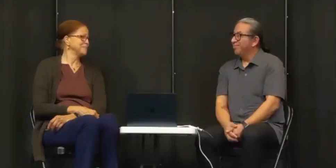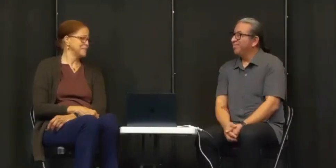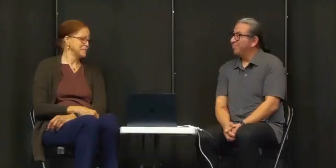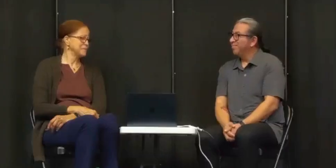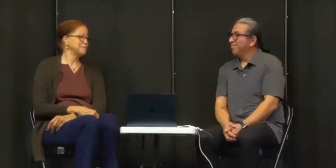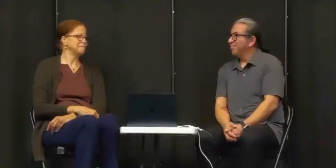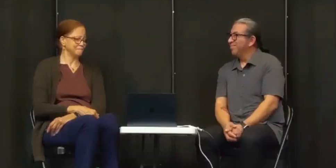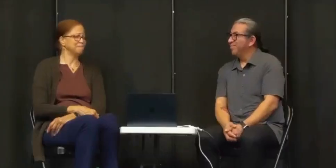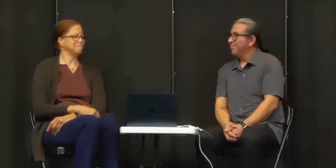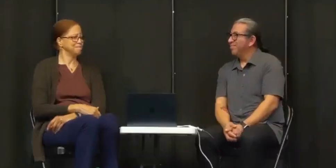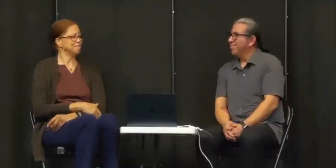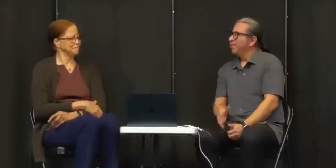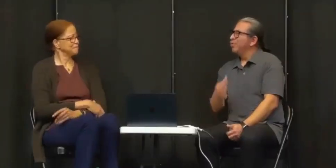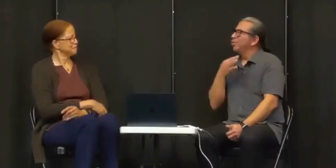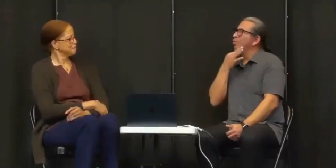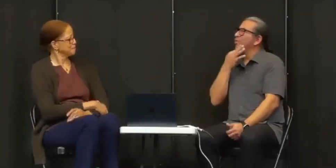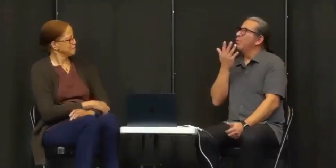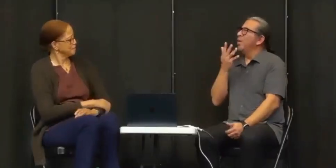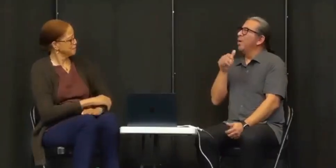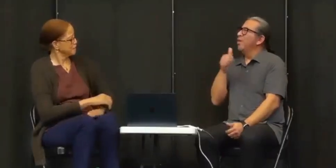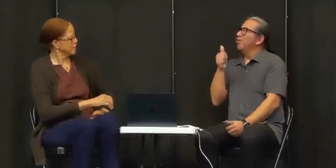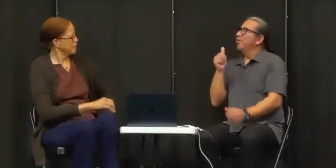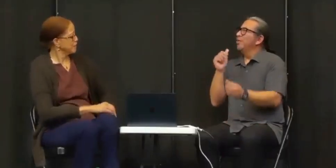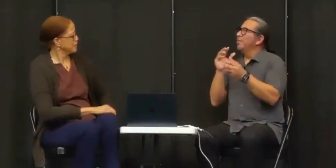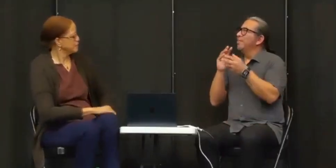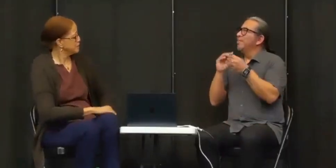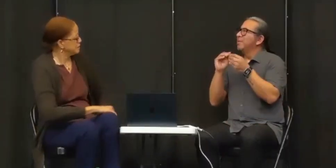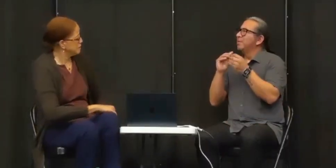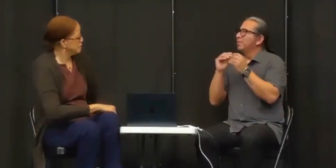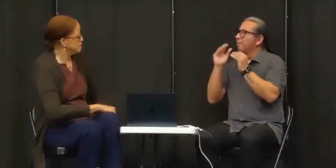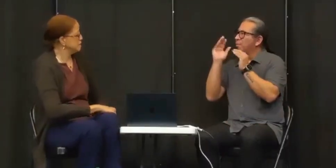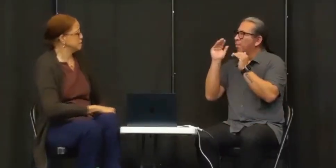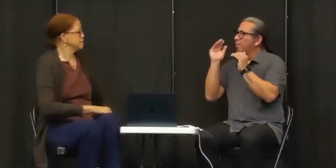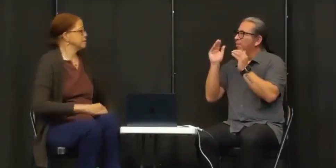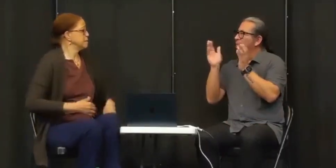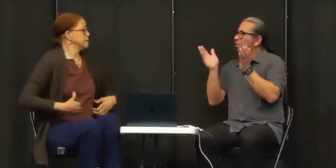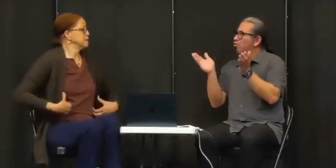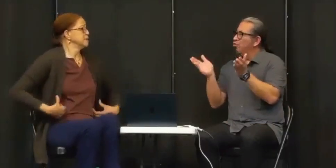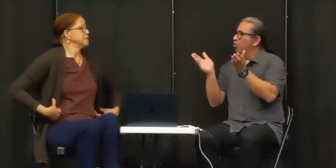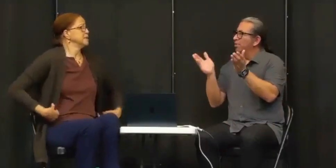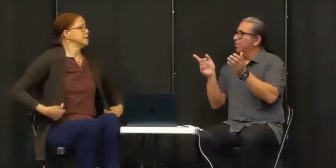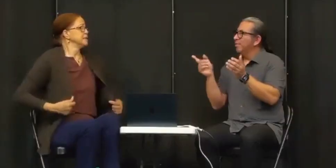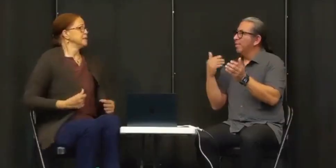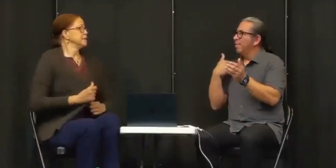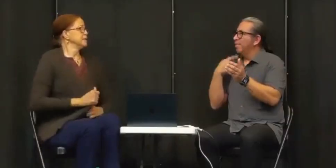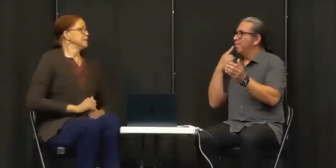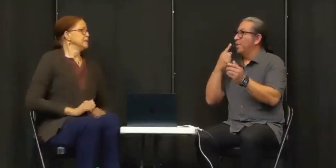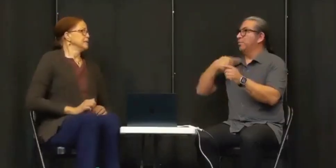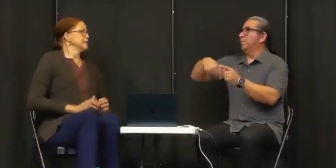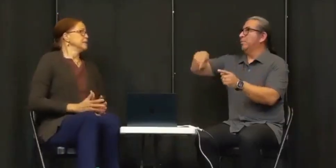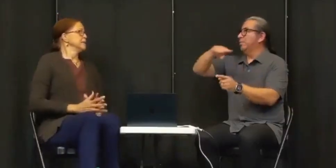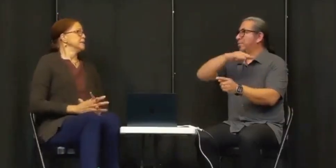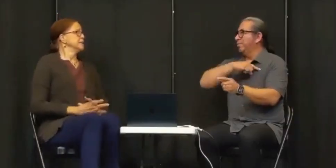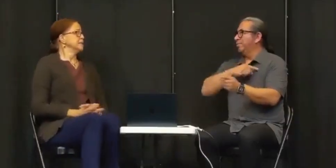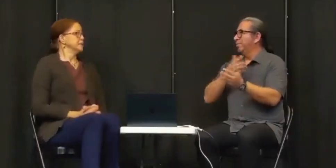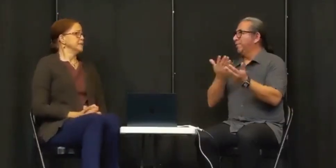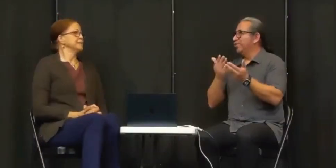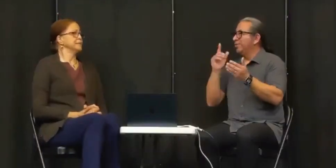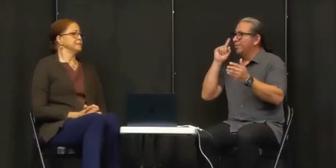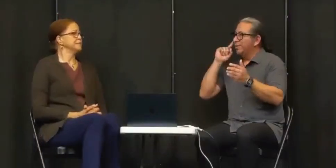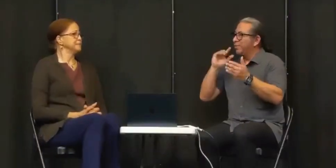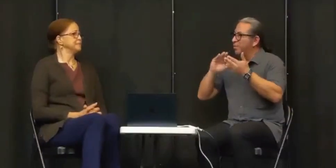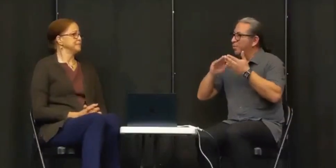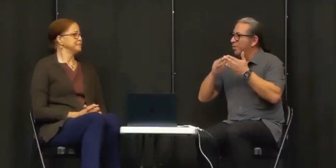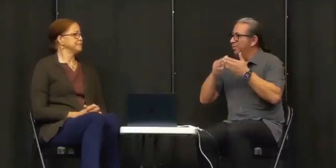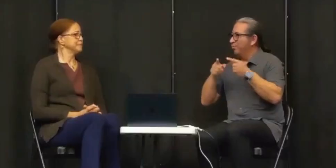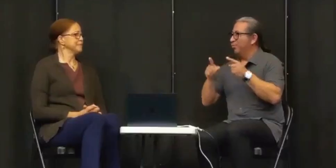that regard. Yes, yeah. I'm curious what other messages of hope and encouragement do you